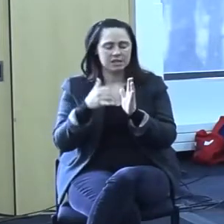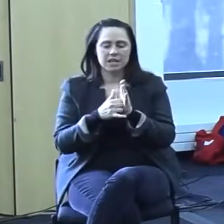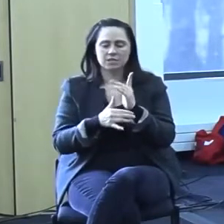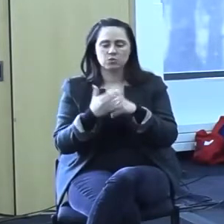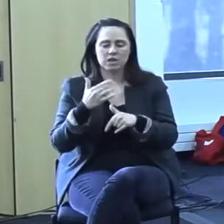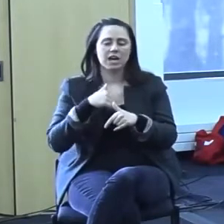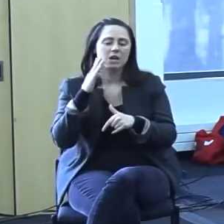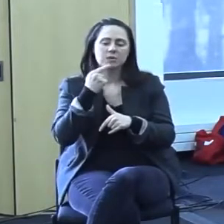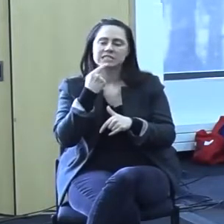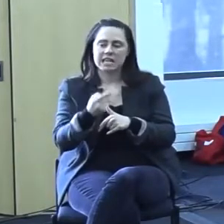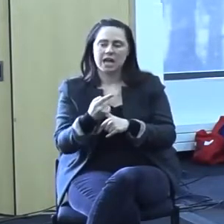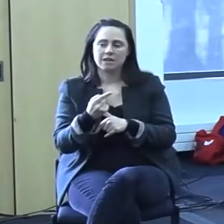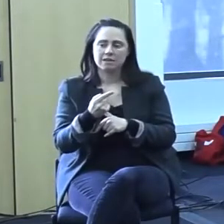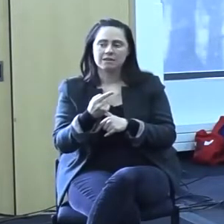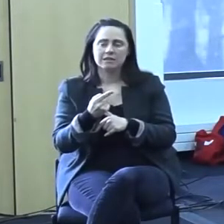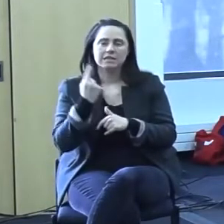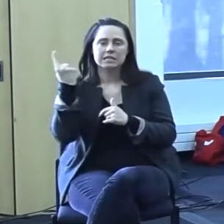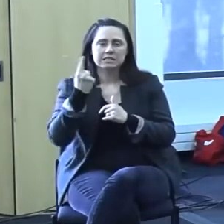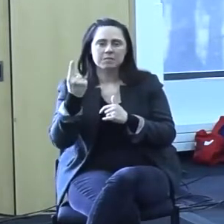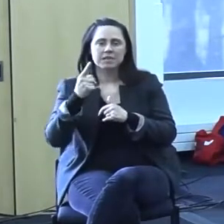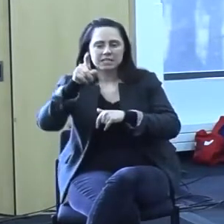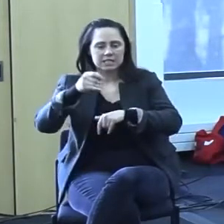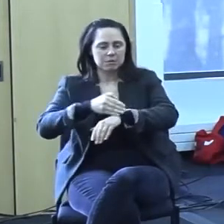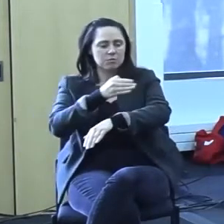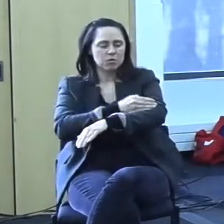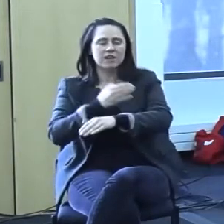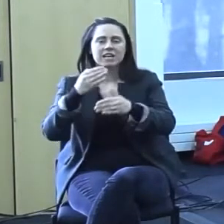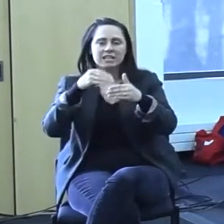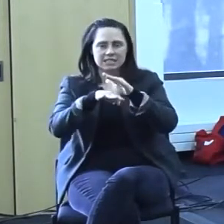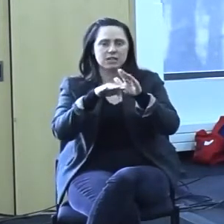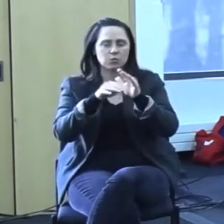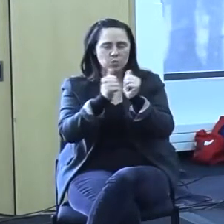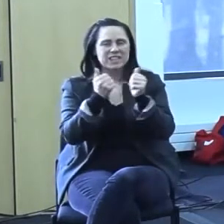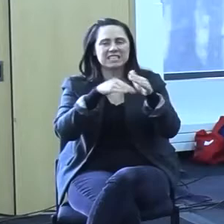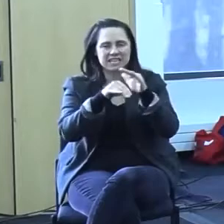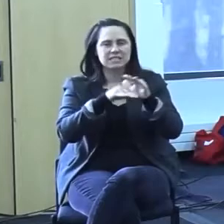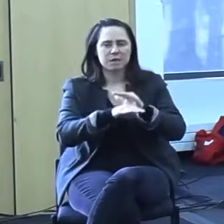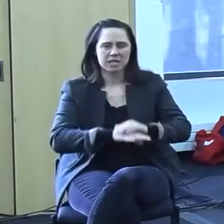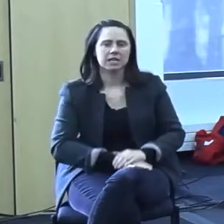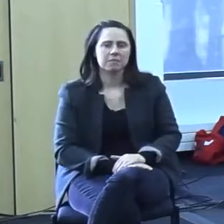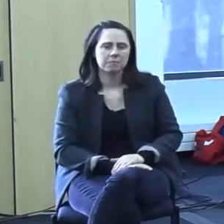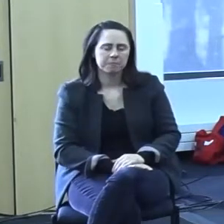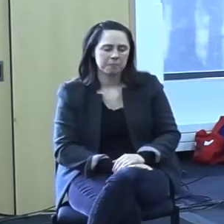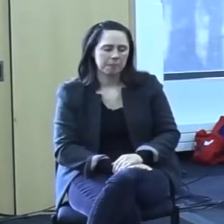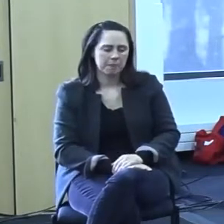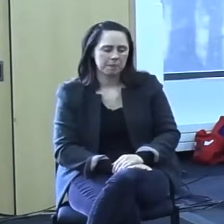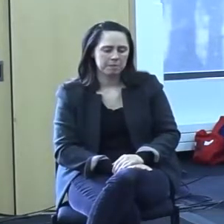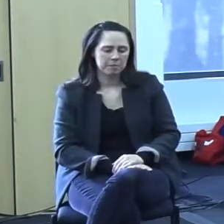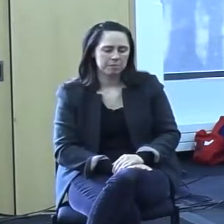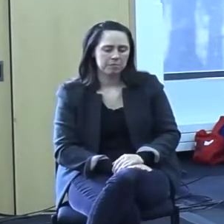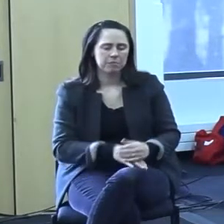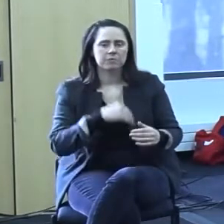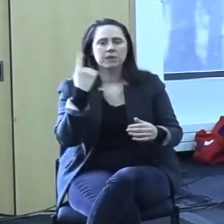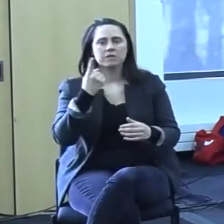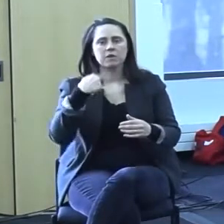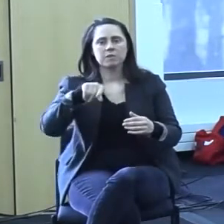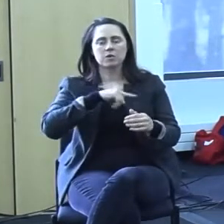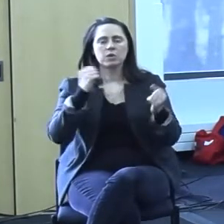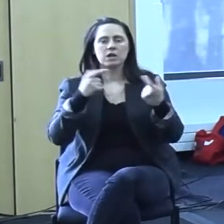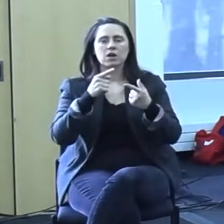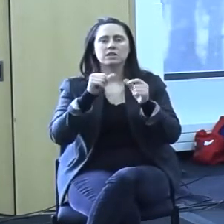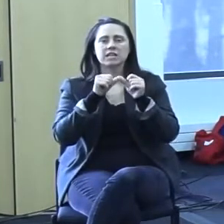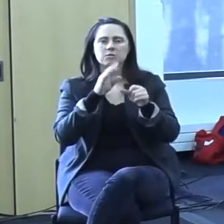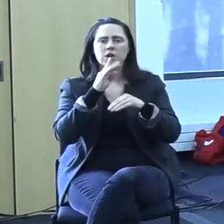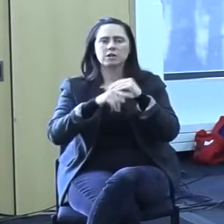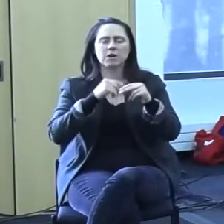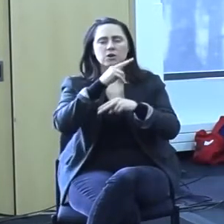what I would say as something that needs to be improved, like accessibility wise. And something that we all keep talking about